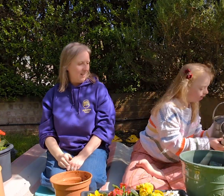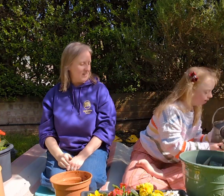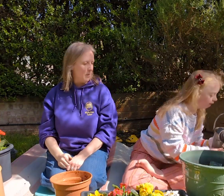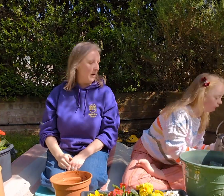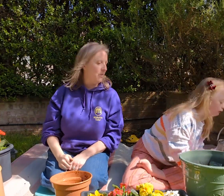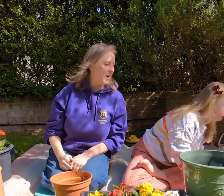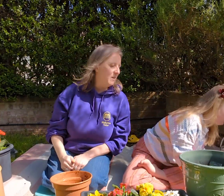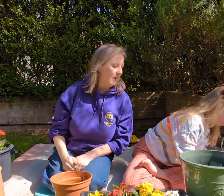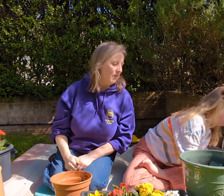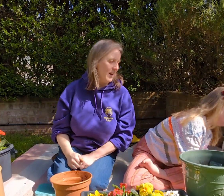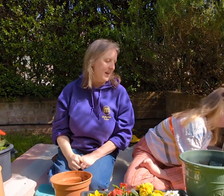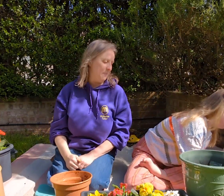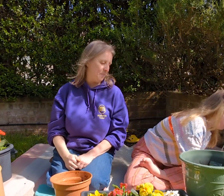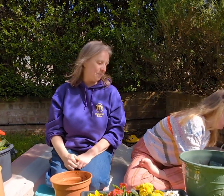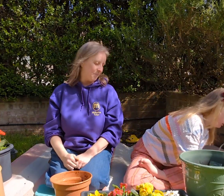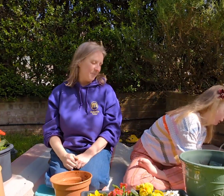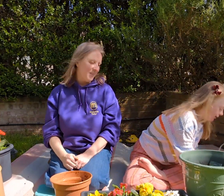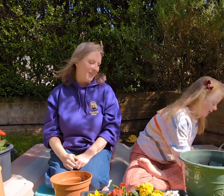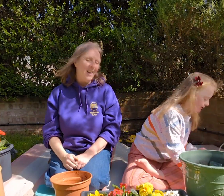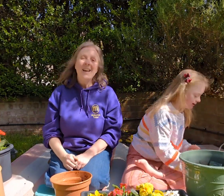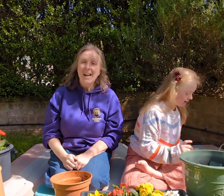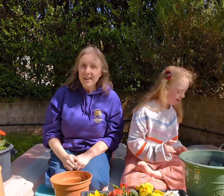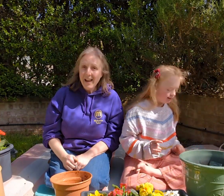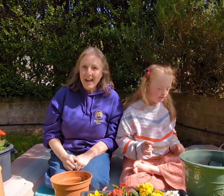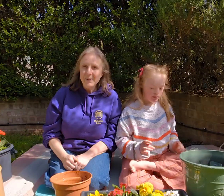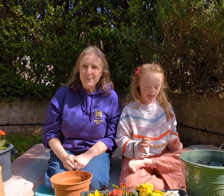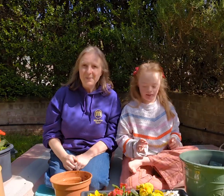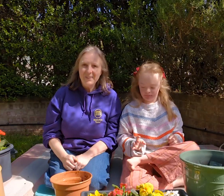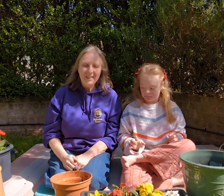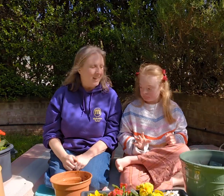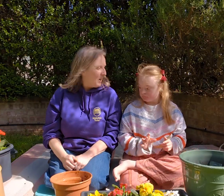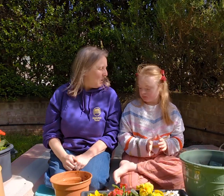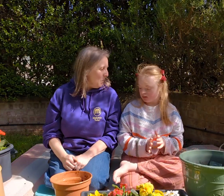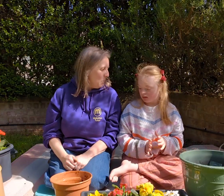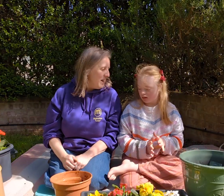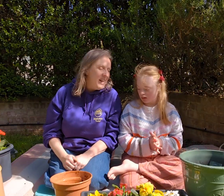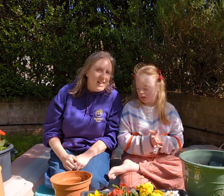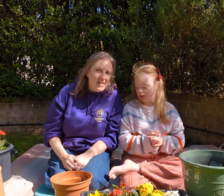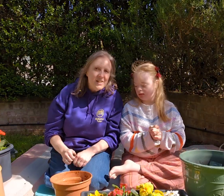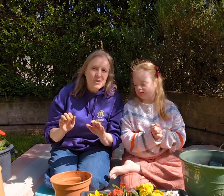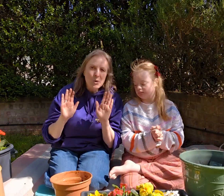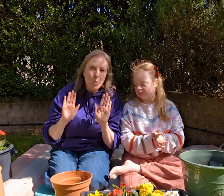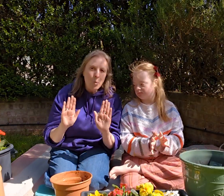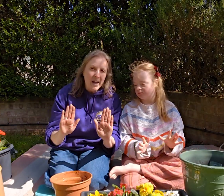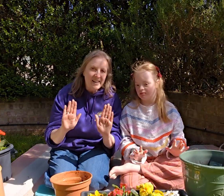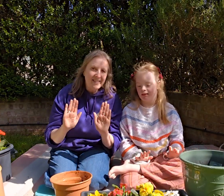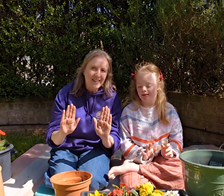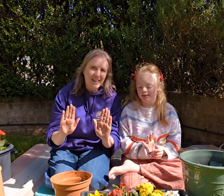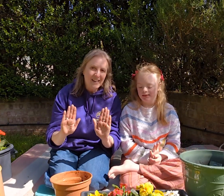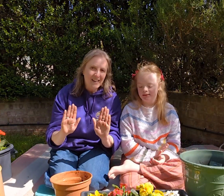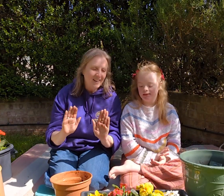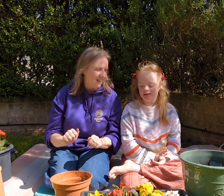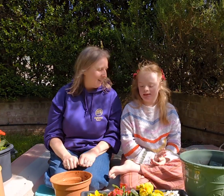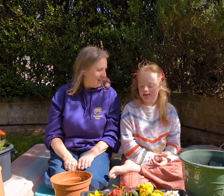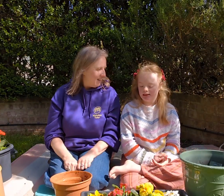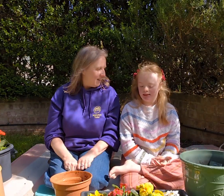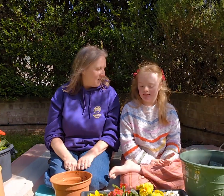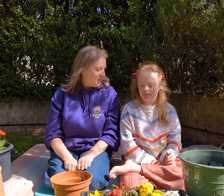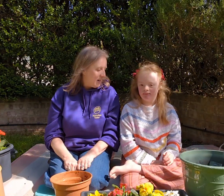That's it, well done. Lovely. And now we need to wait. They take a bit